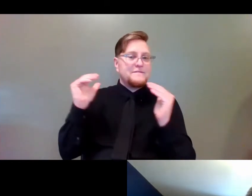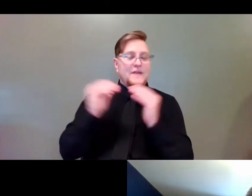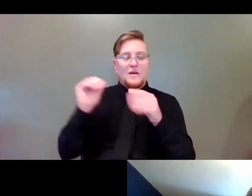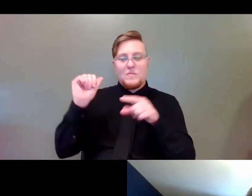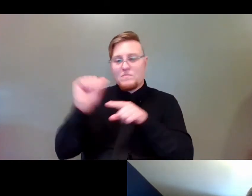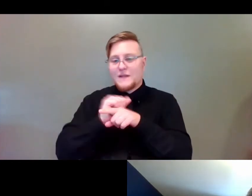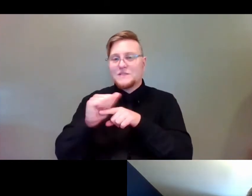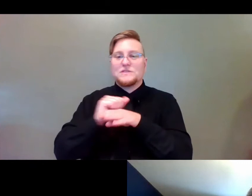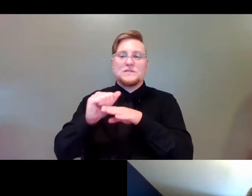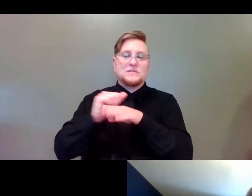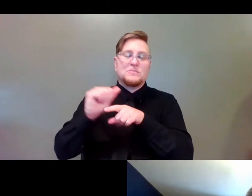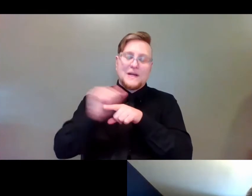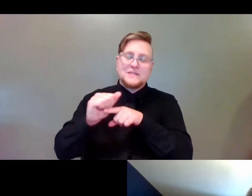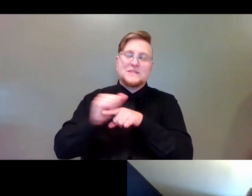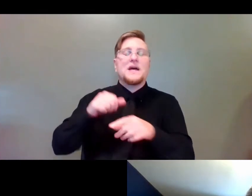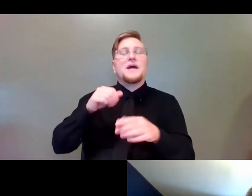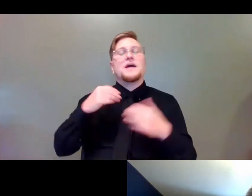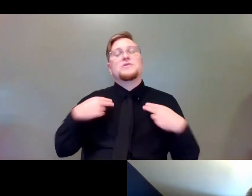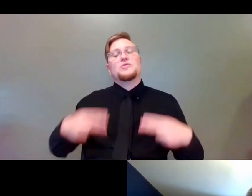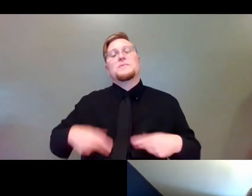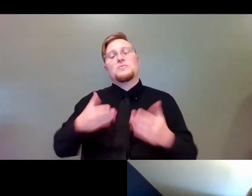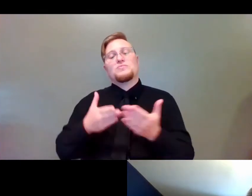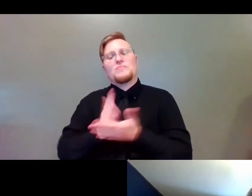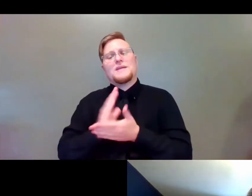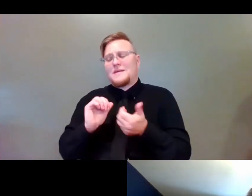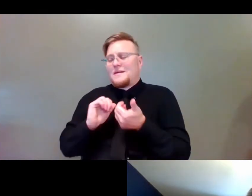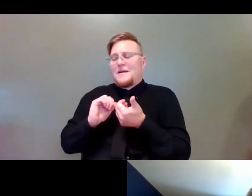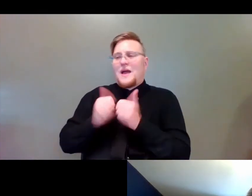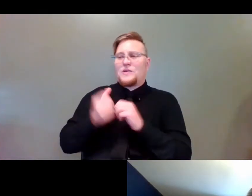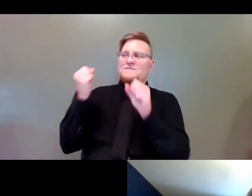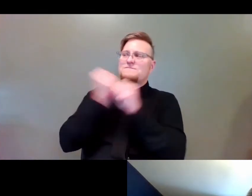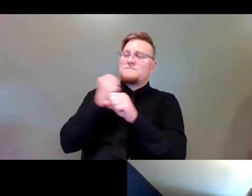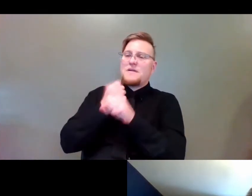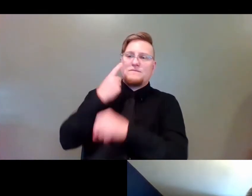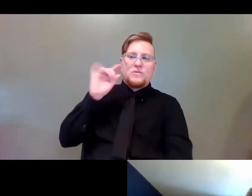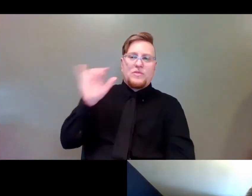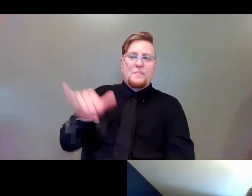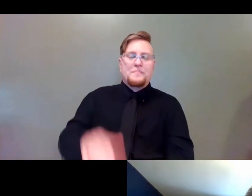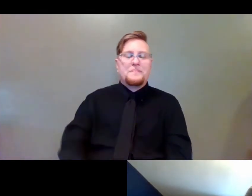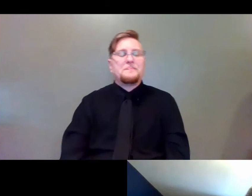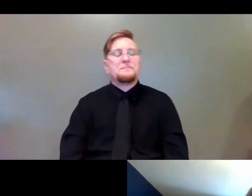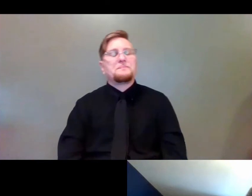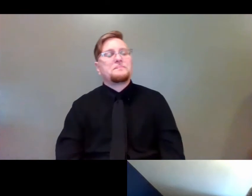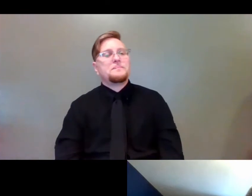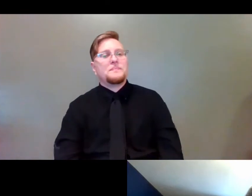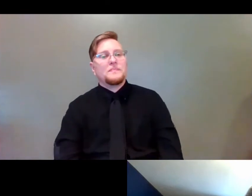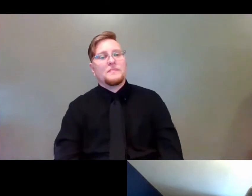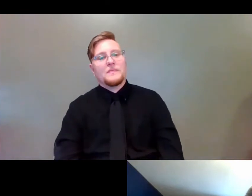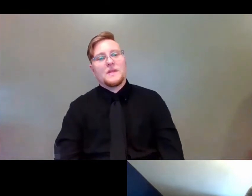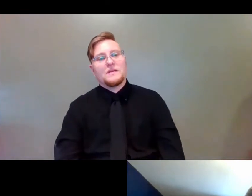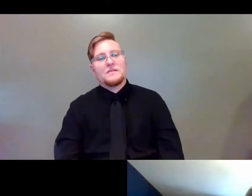for that question. And this is Susan speaking again. I know there are many people in the U.S. who are working on,